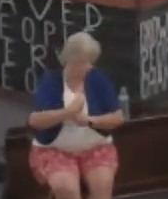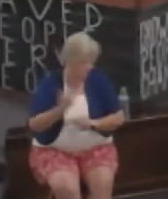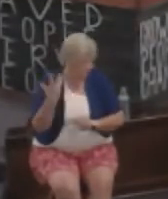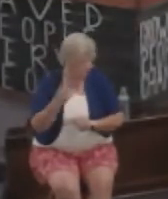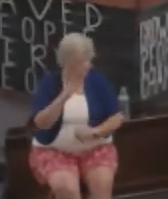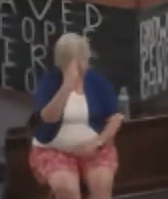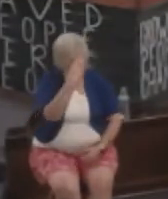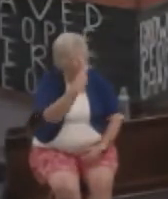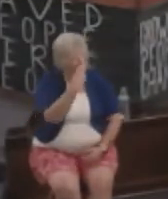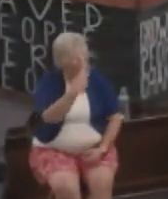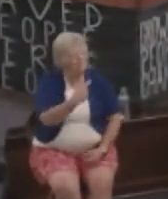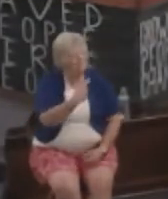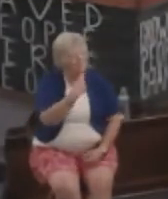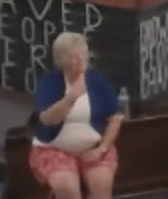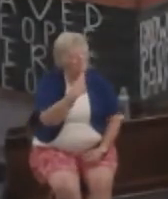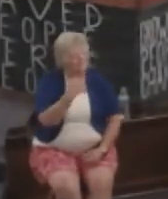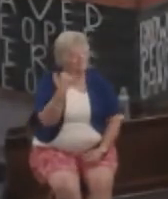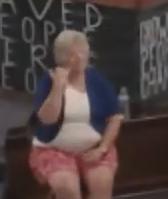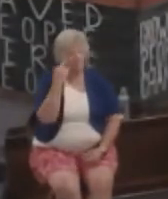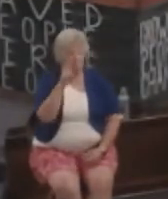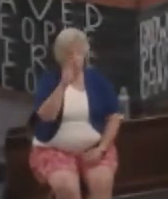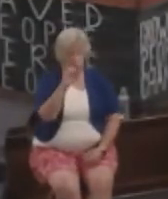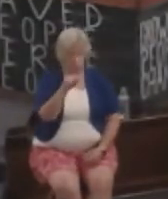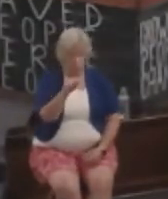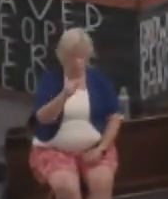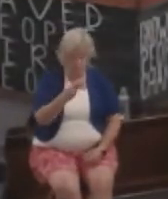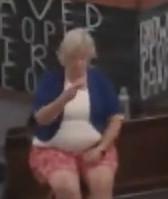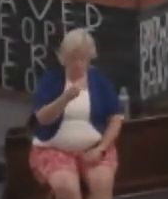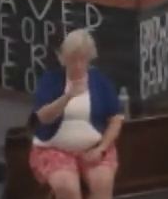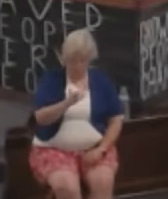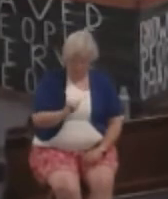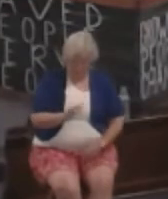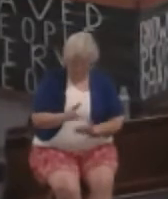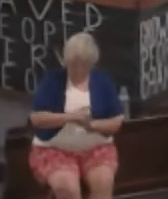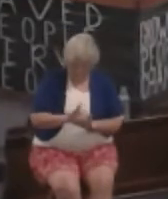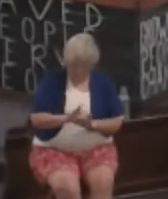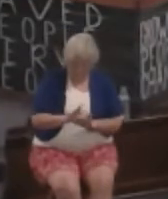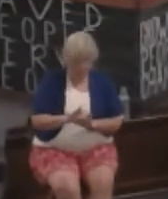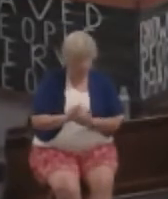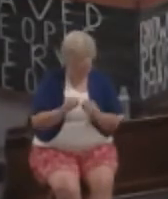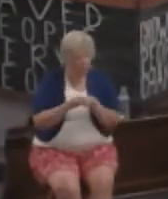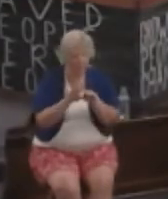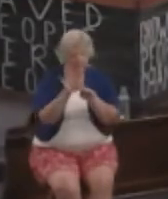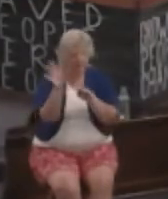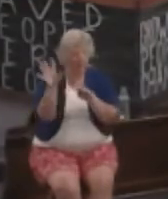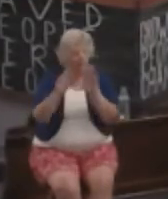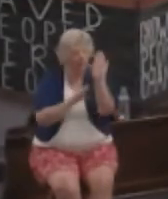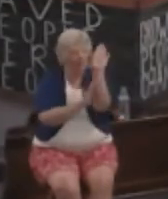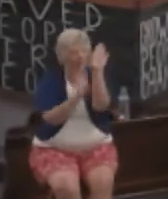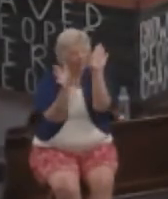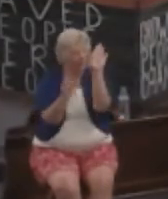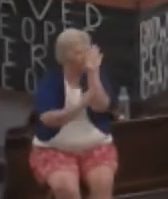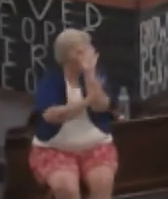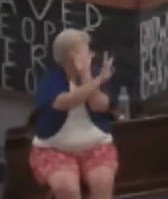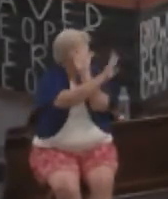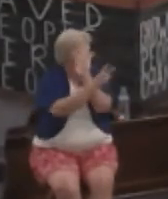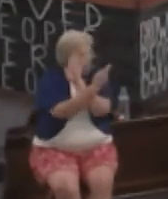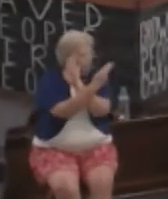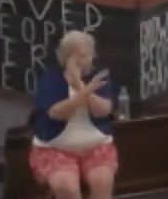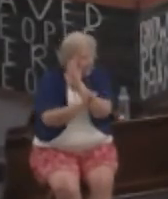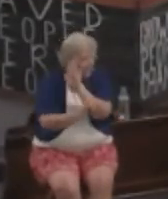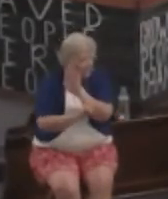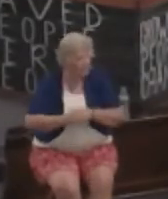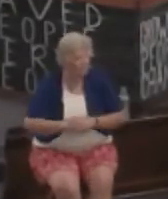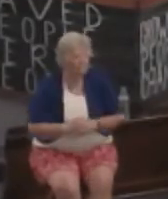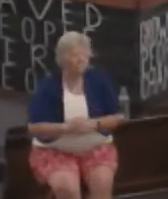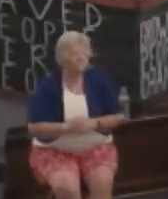Romans 11:16b, if you remember, it says, if the root is holy, so are the branches. And then in 17, it says,